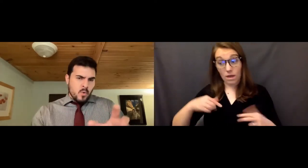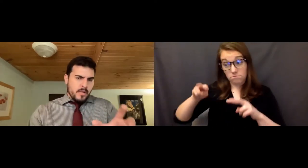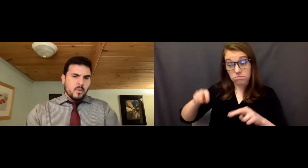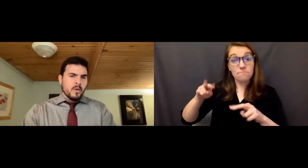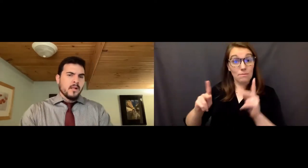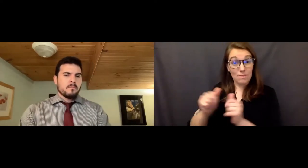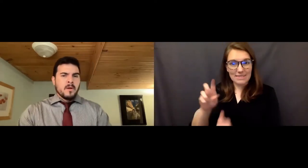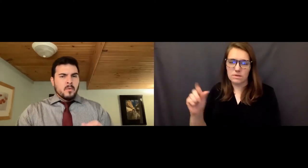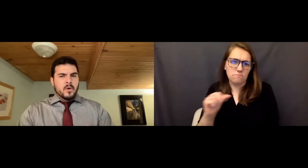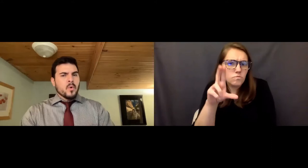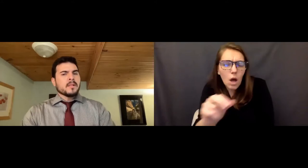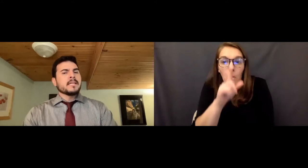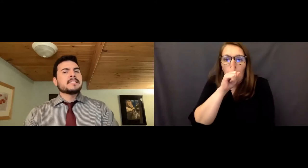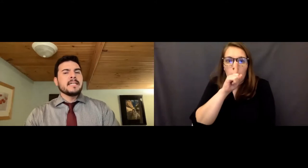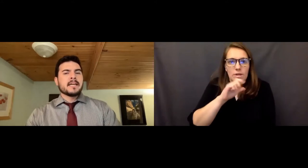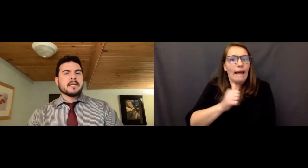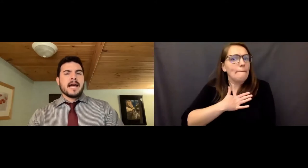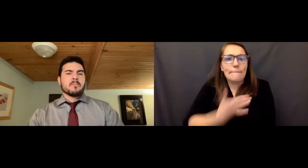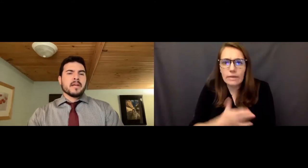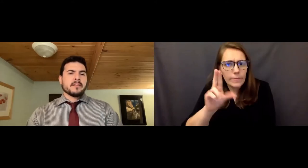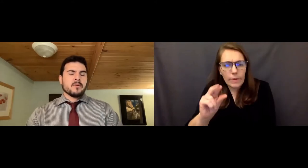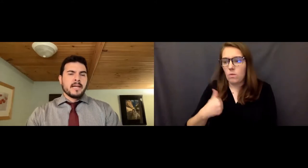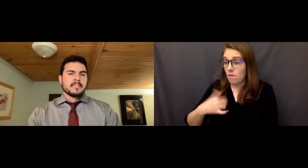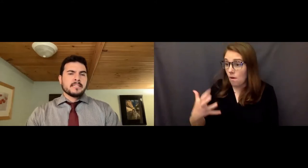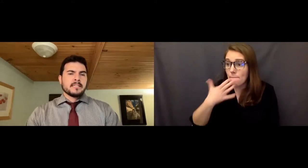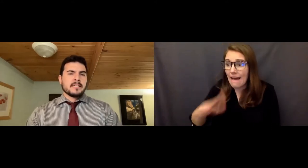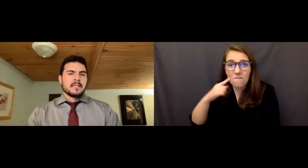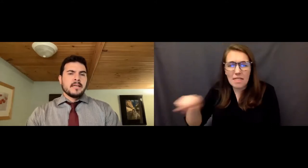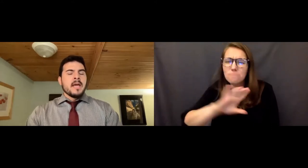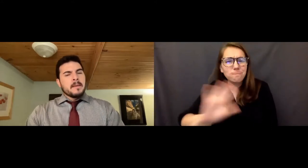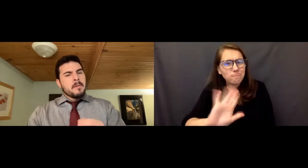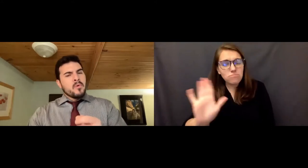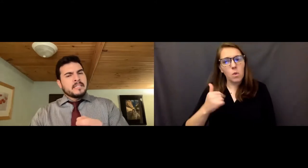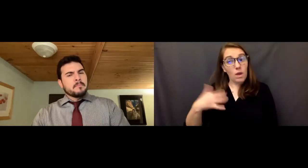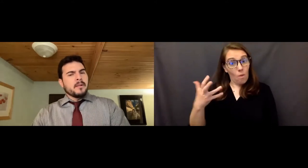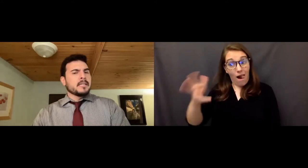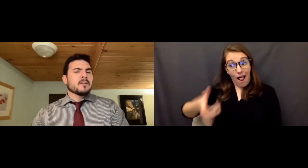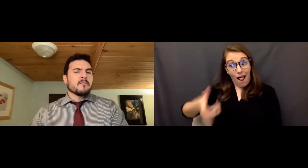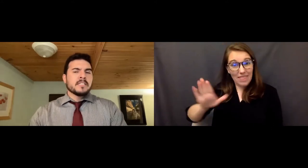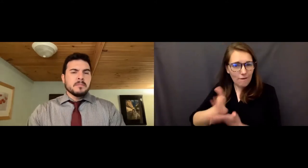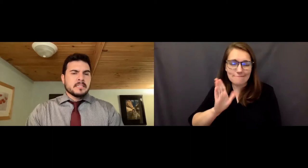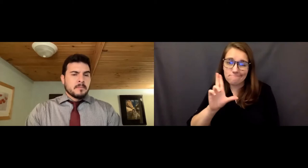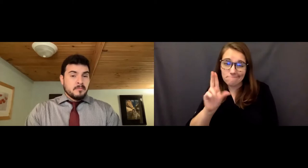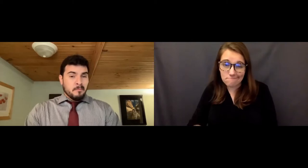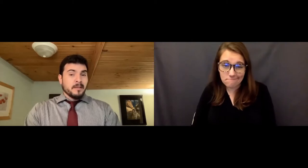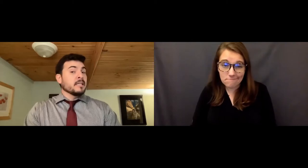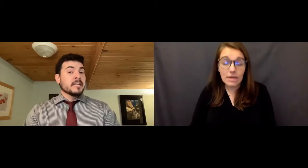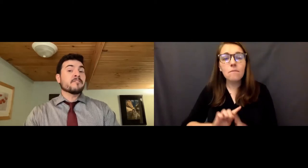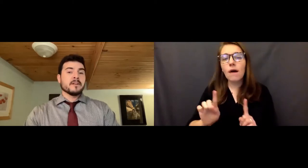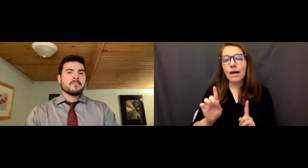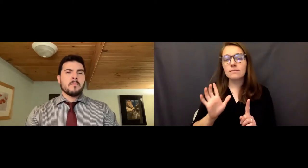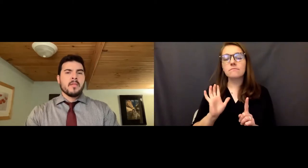We bear them no ill will, and we don't knowingly seek to abrogate their rights. Yet people with disabilities are visibly, sometimes